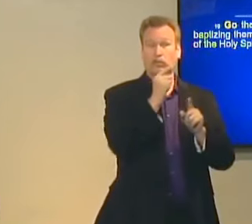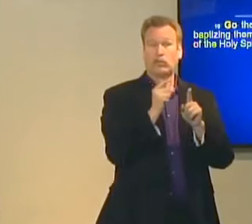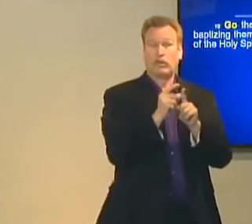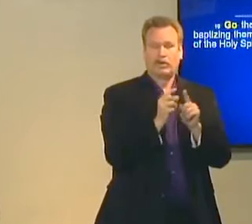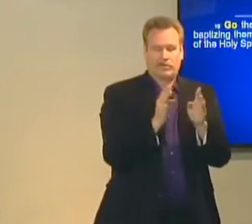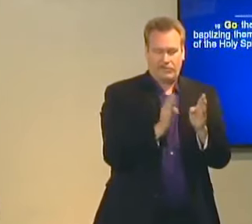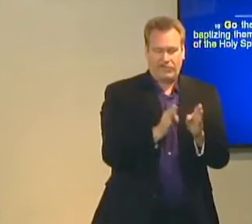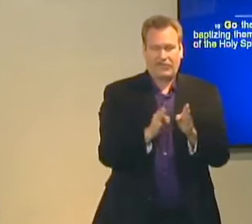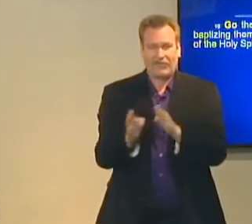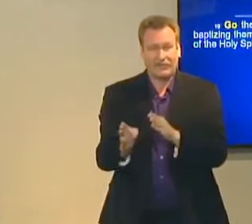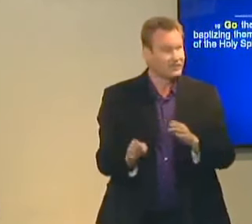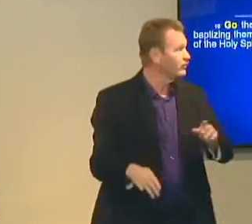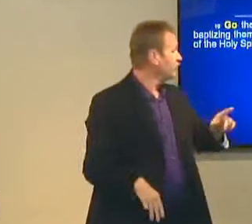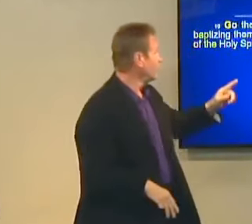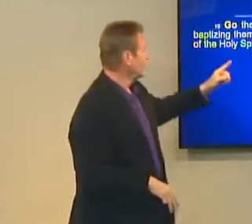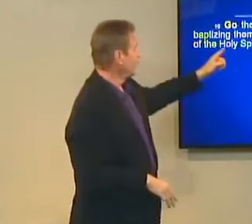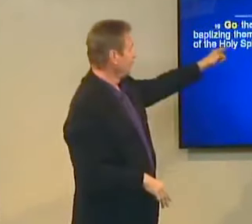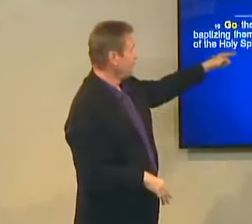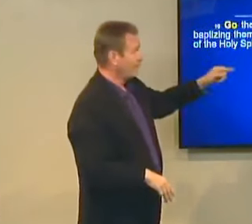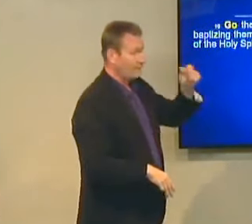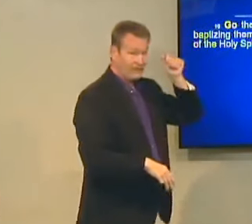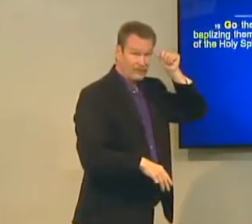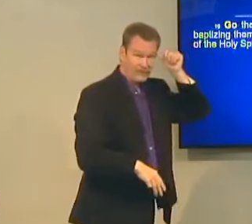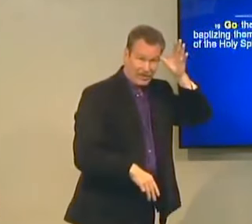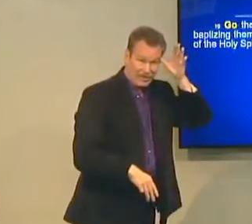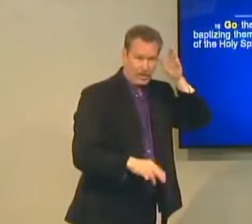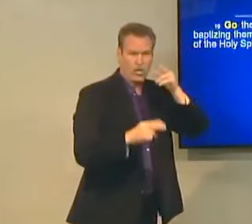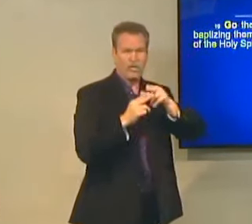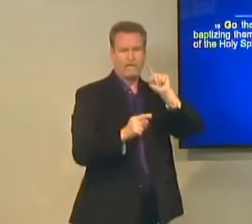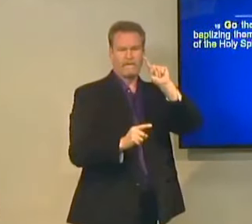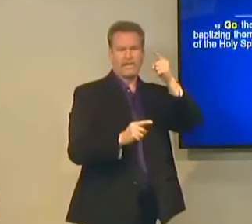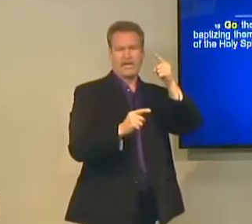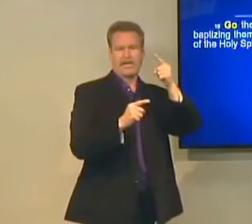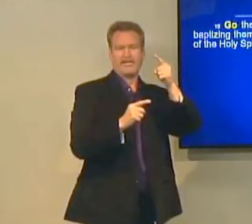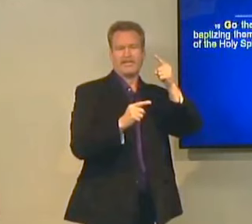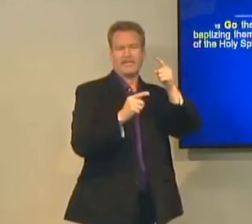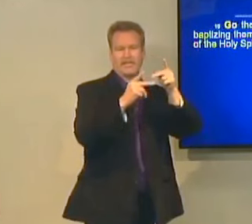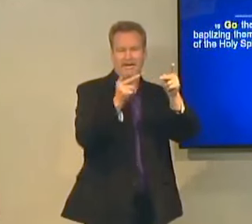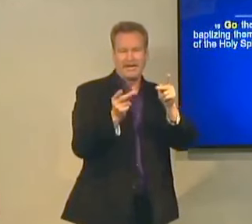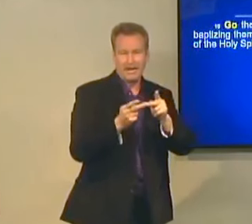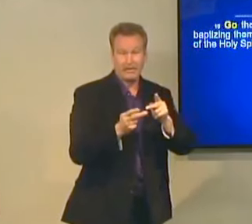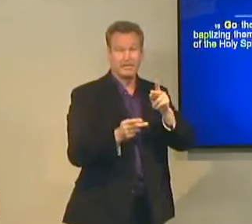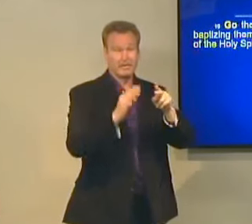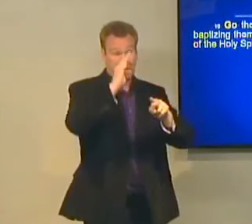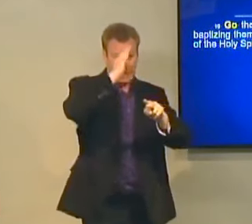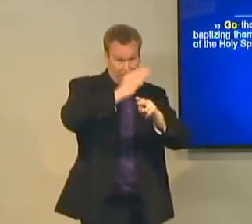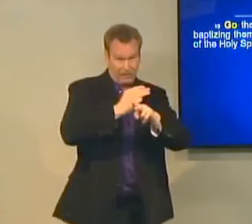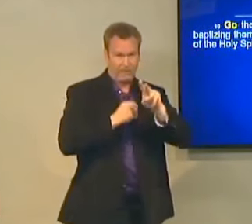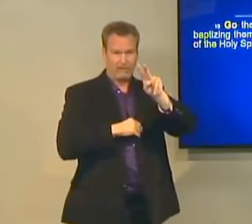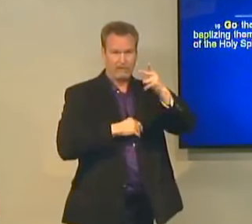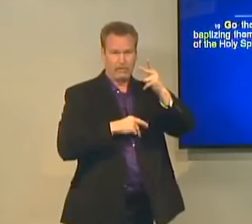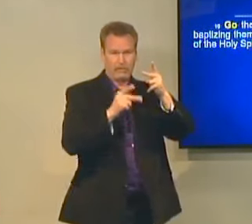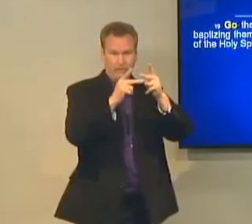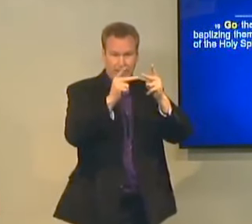gives glory to the Father we see that how it's the Father he's always first the Son is